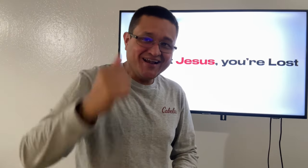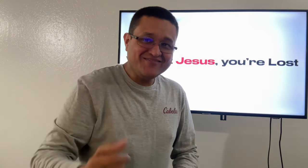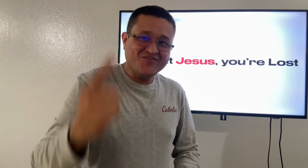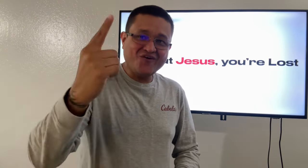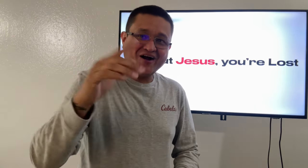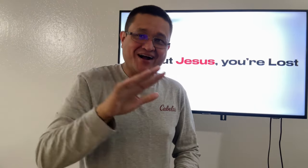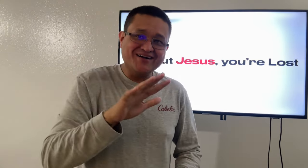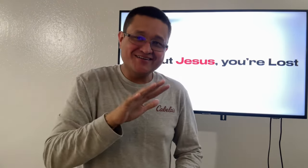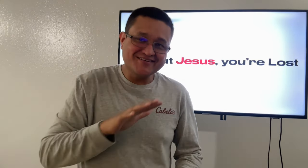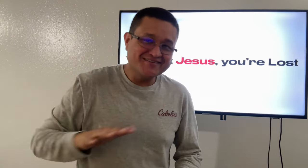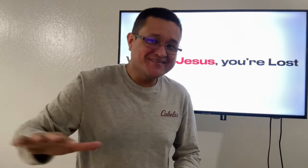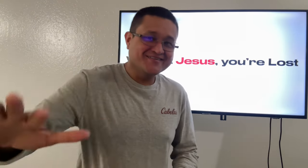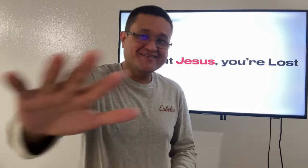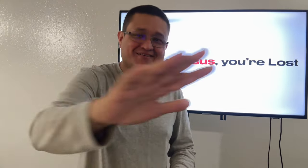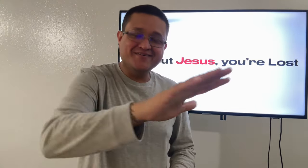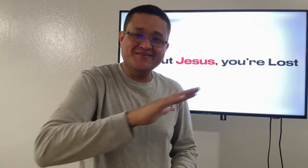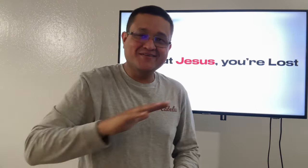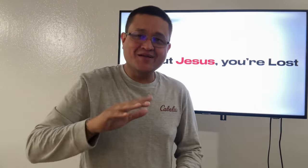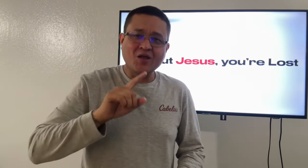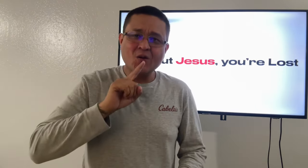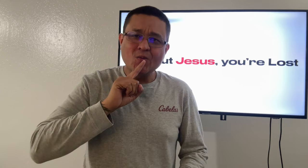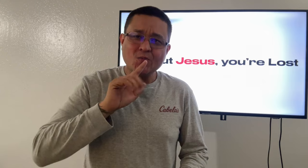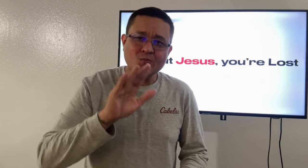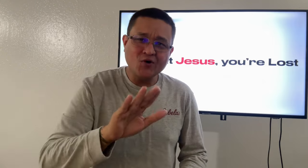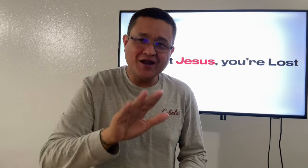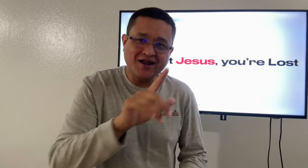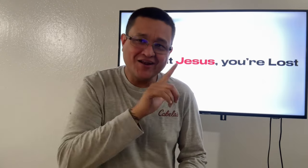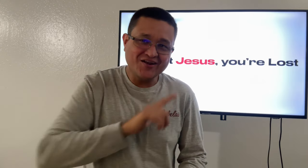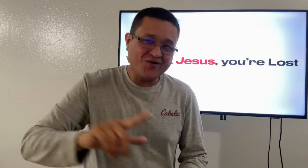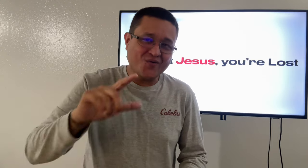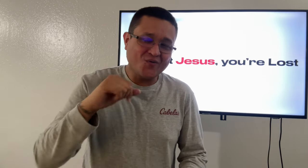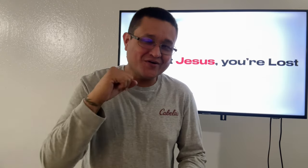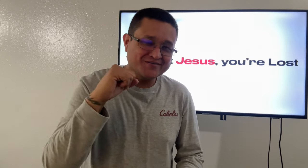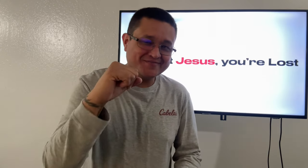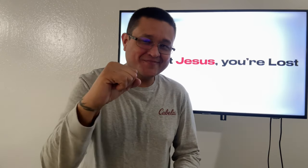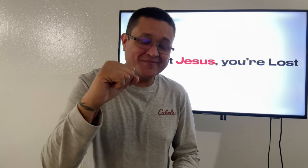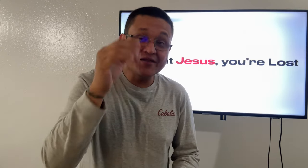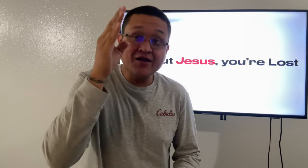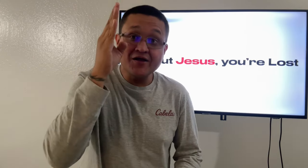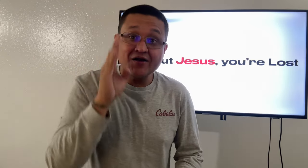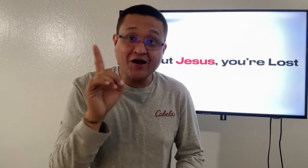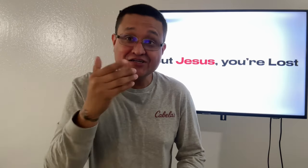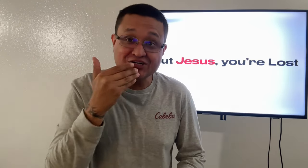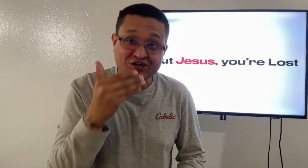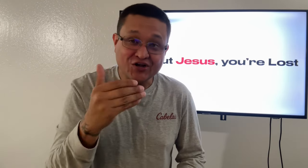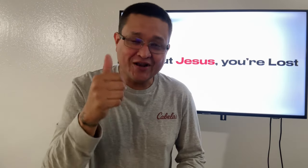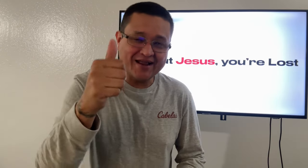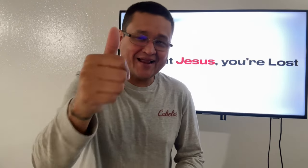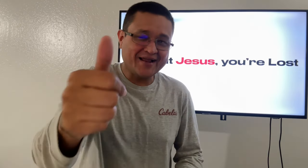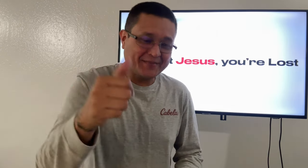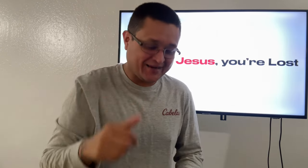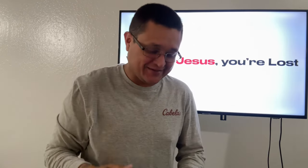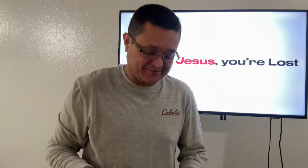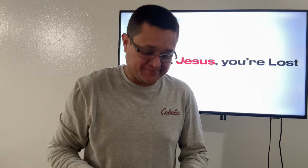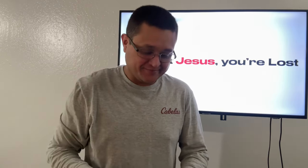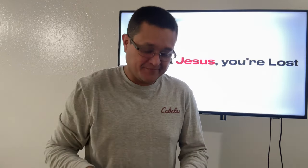Hello everyone, praise the Lord, God is good, amen.